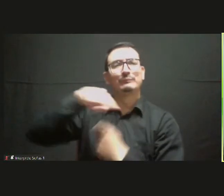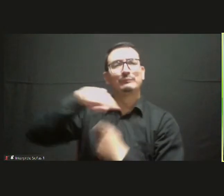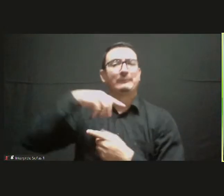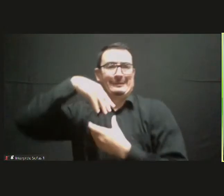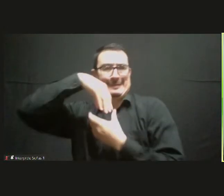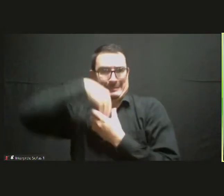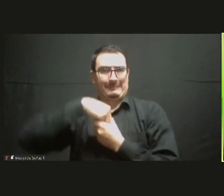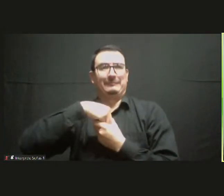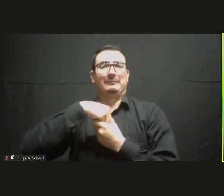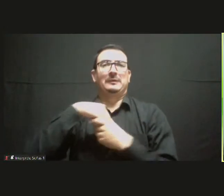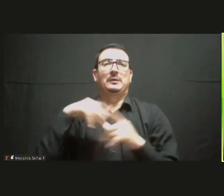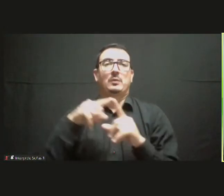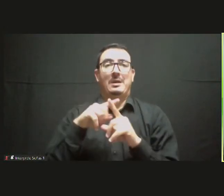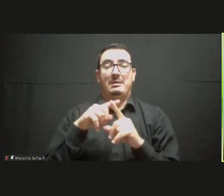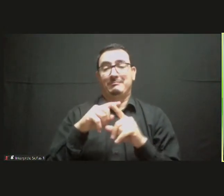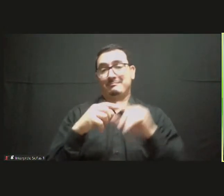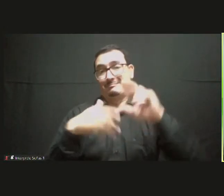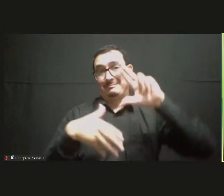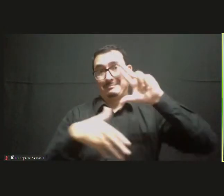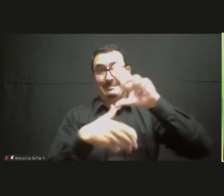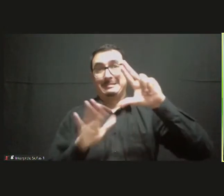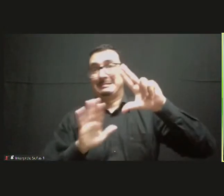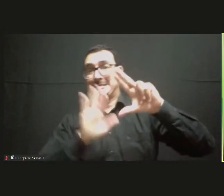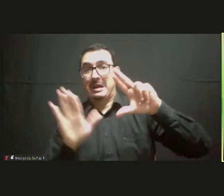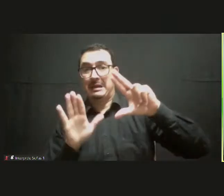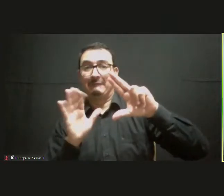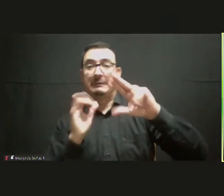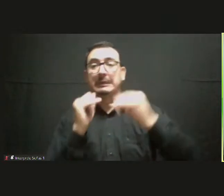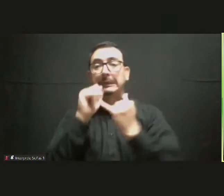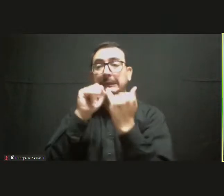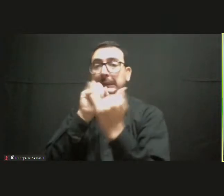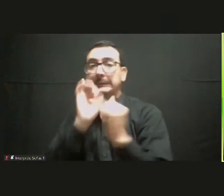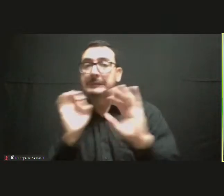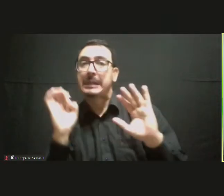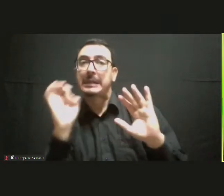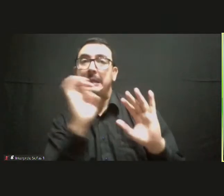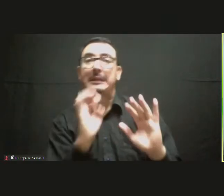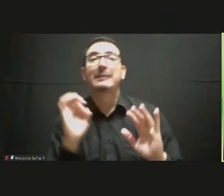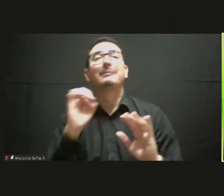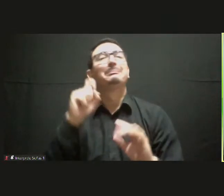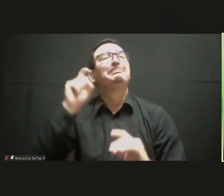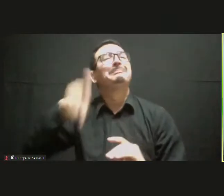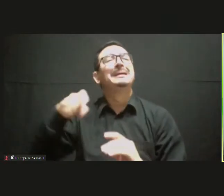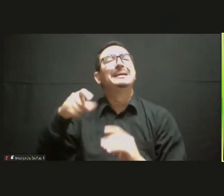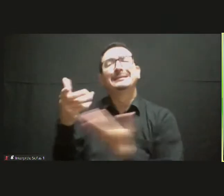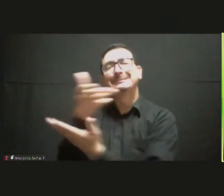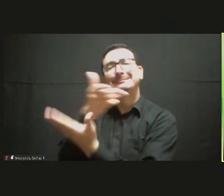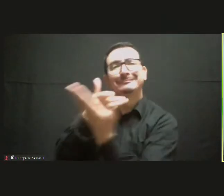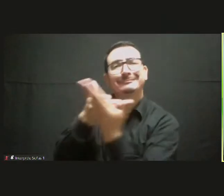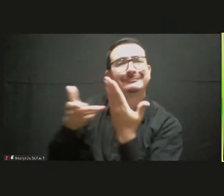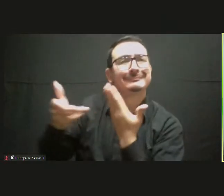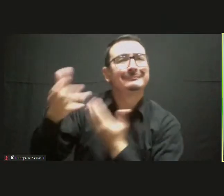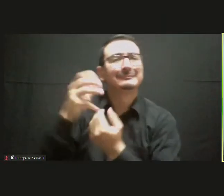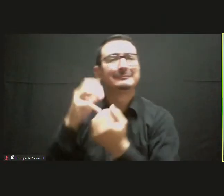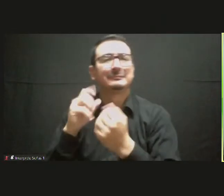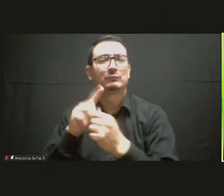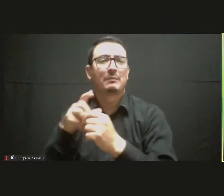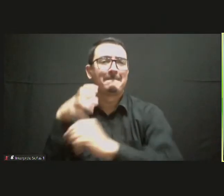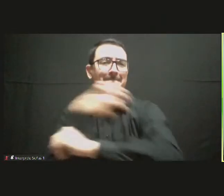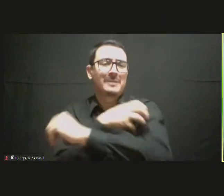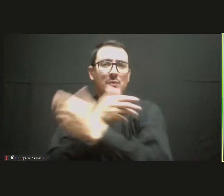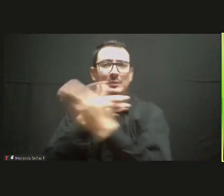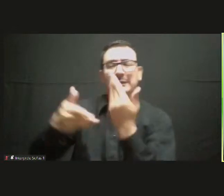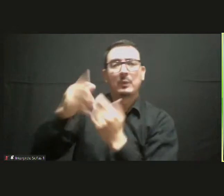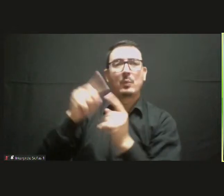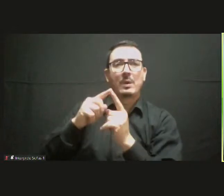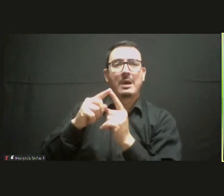the vulnerability to natural disasters and ensure sustainable recovery following these events. The achievement